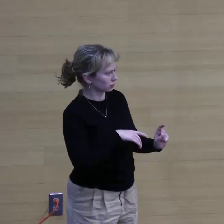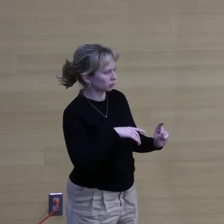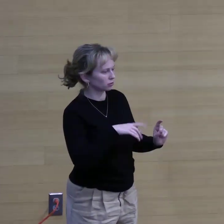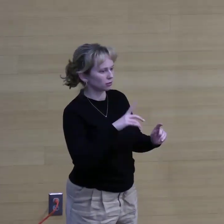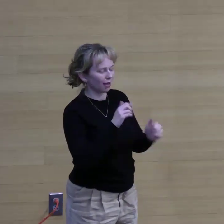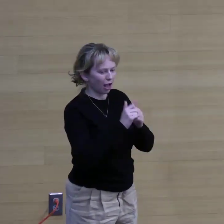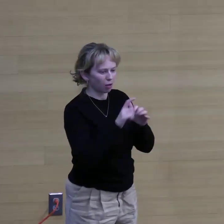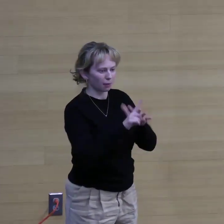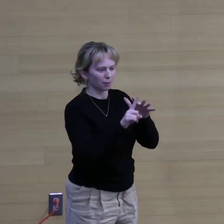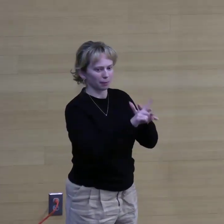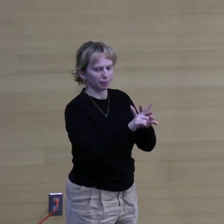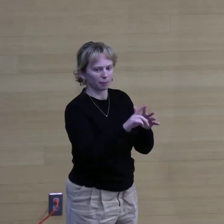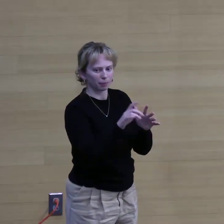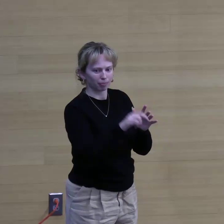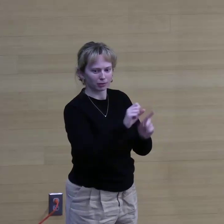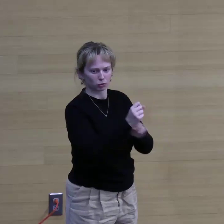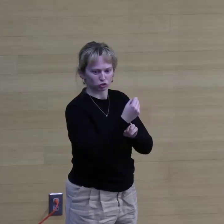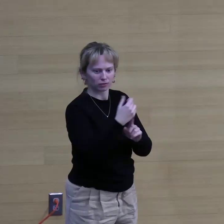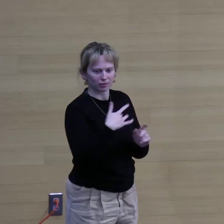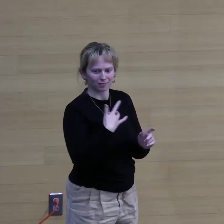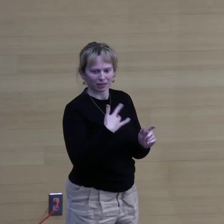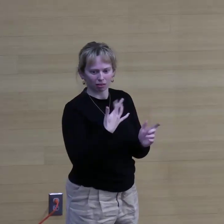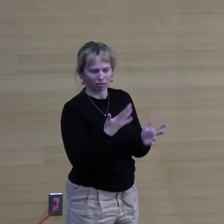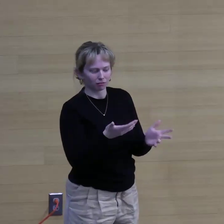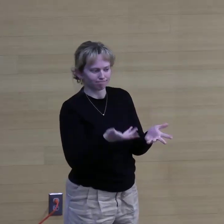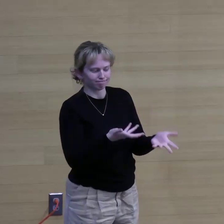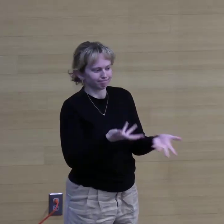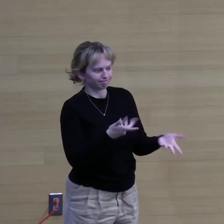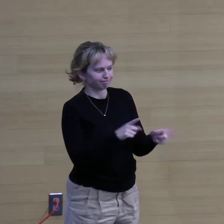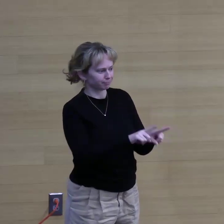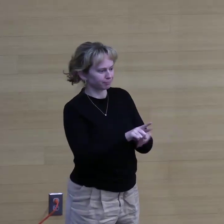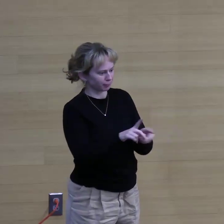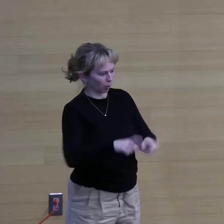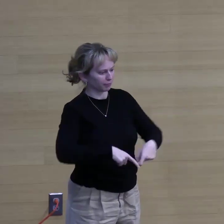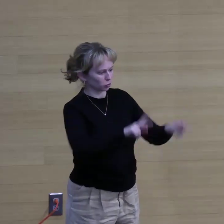type of situation. I think it's also an